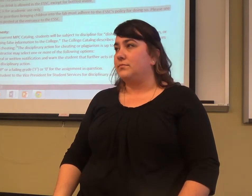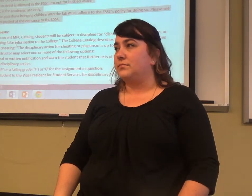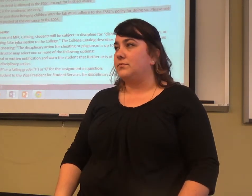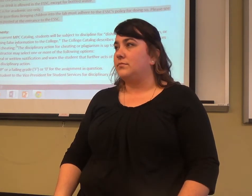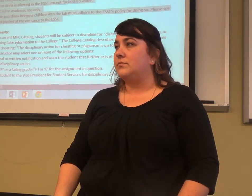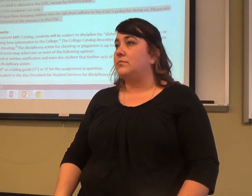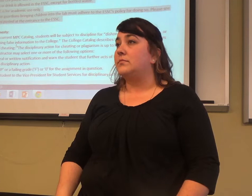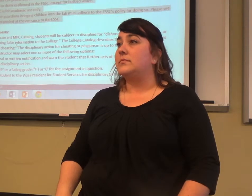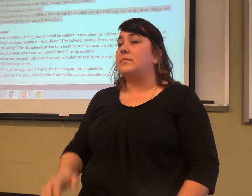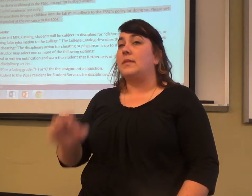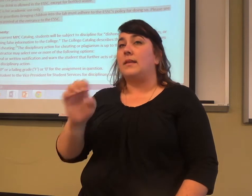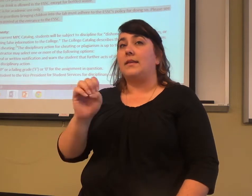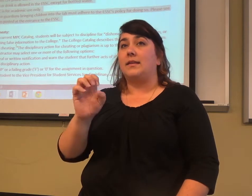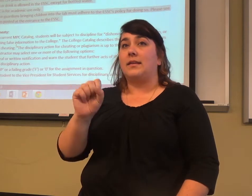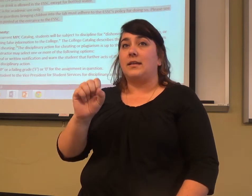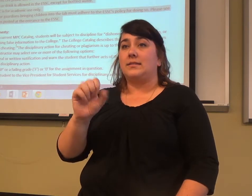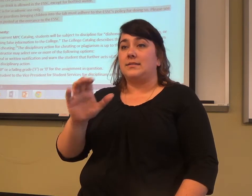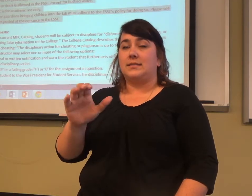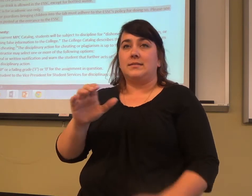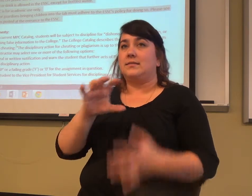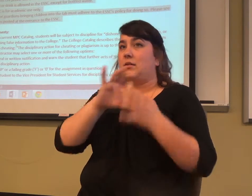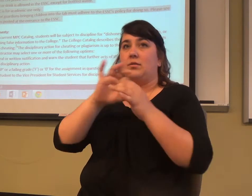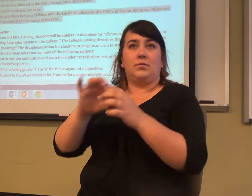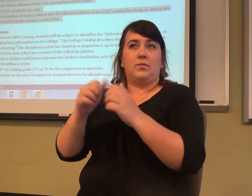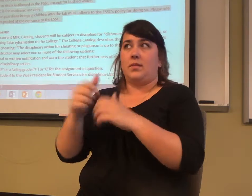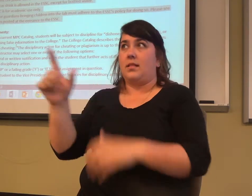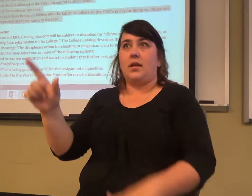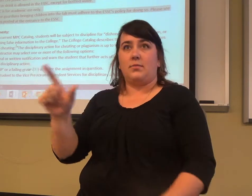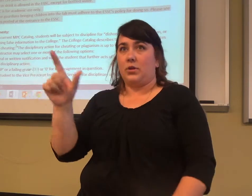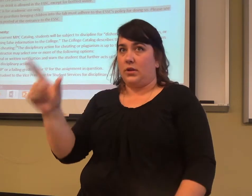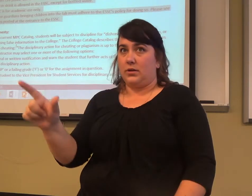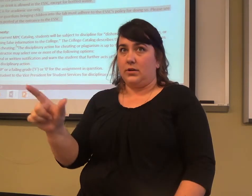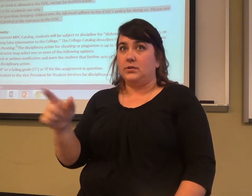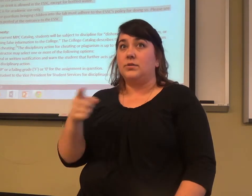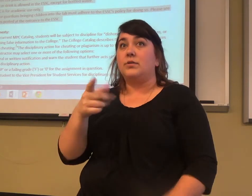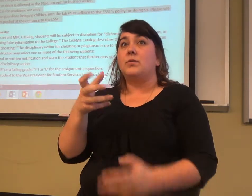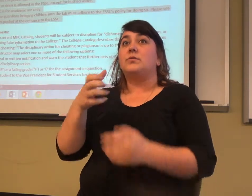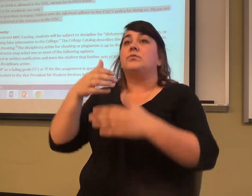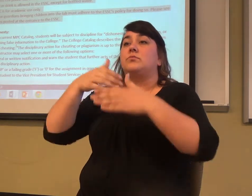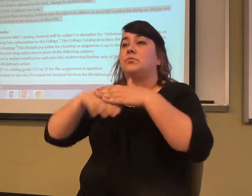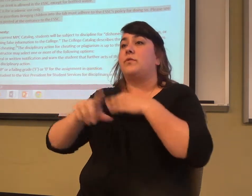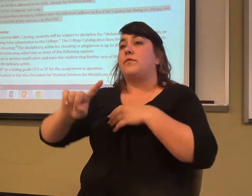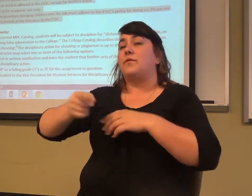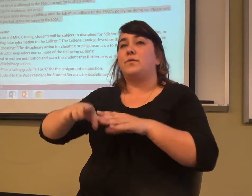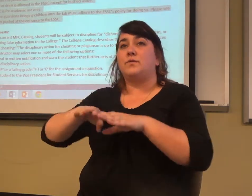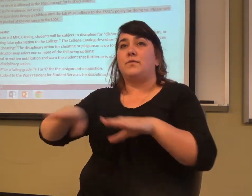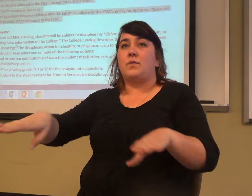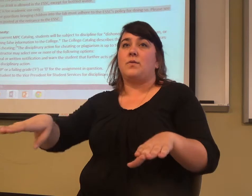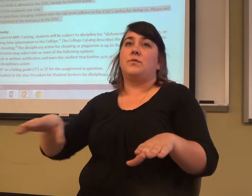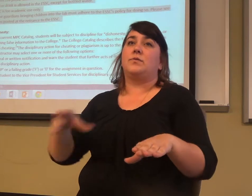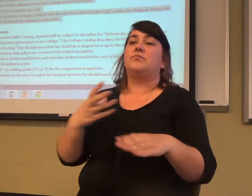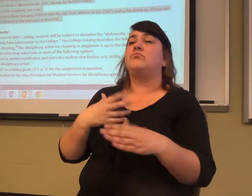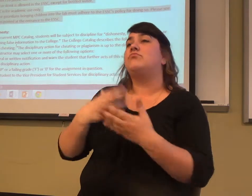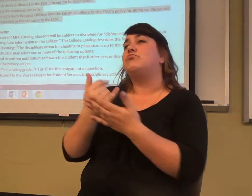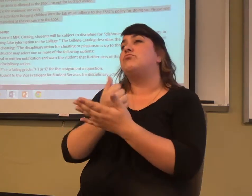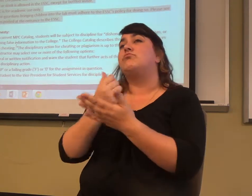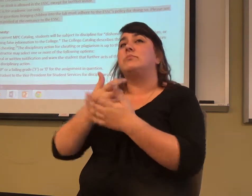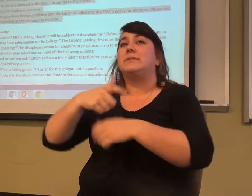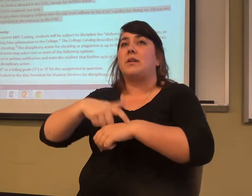The ESSC is not affiliated with the library, so if you want to come down to the first floor and spend some time, you have to be working on academic